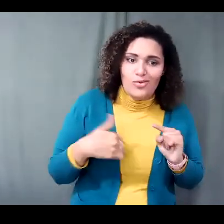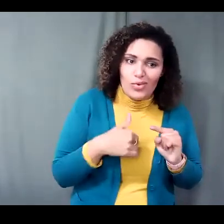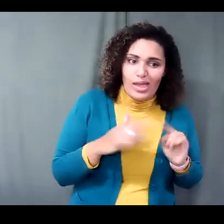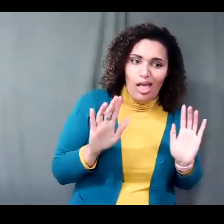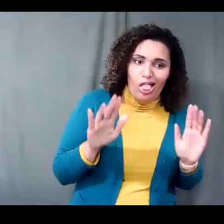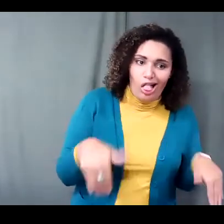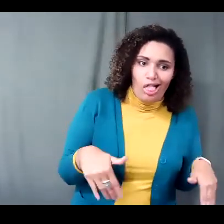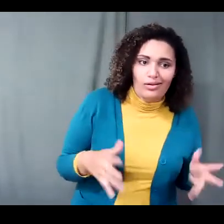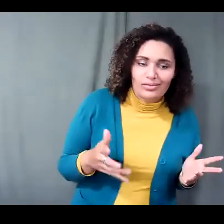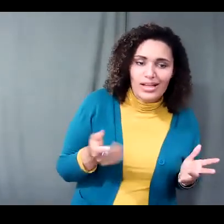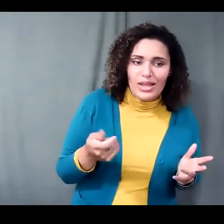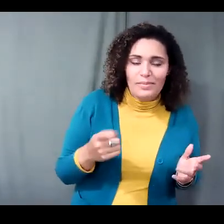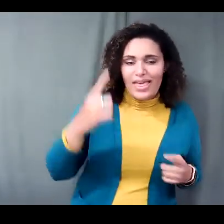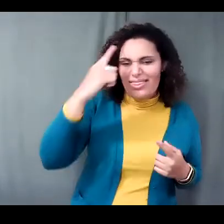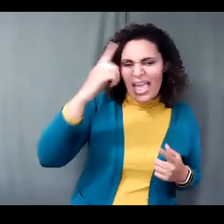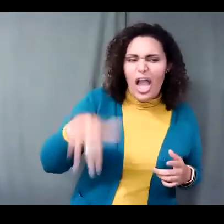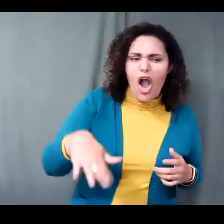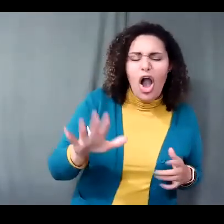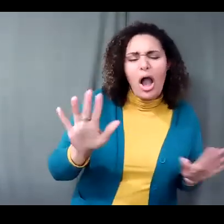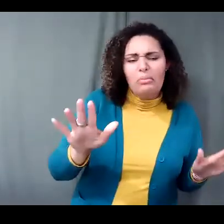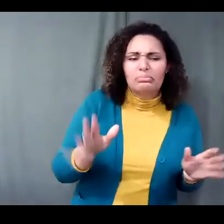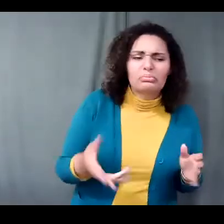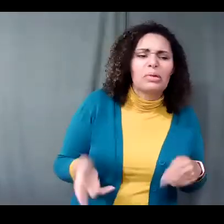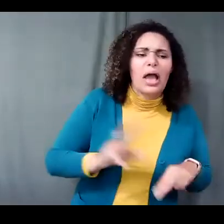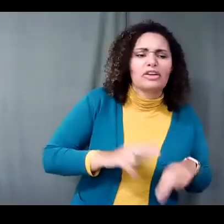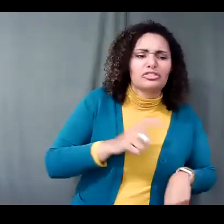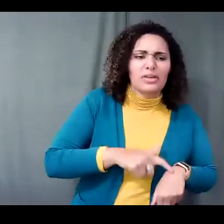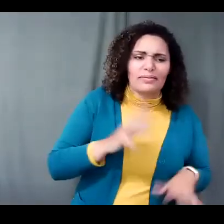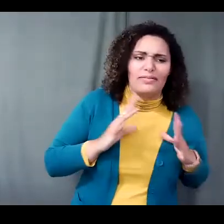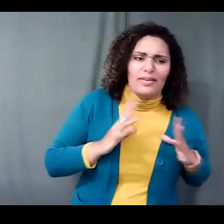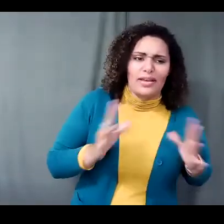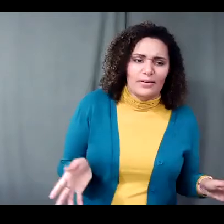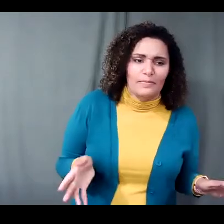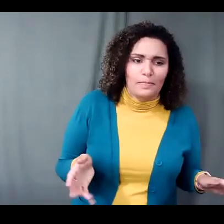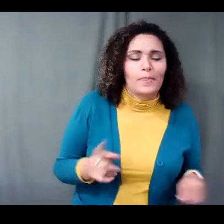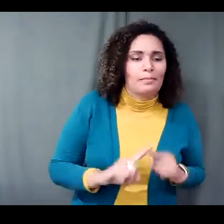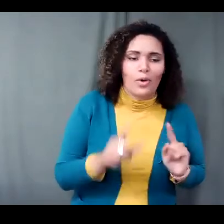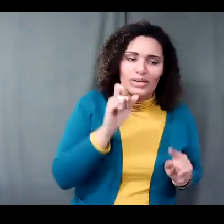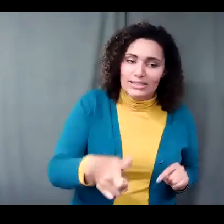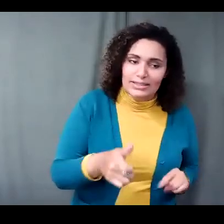on the cab. So Yeah, thinking we had a little breathing room. Yeah, we didn't. Anyway,